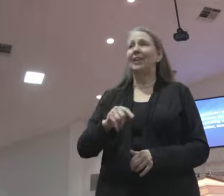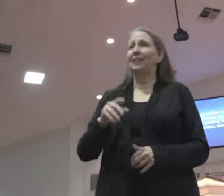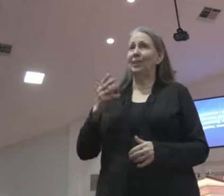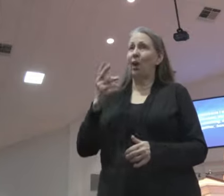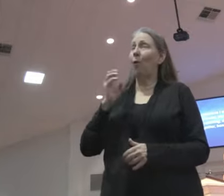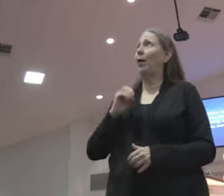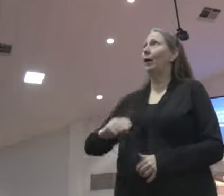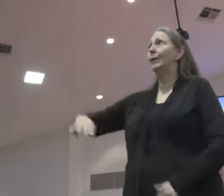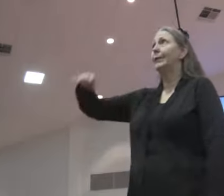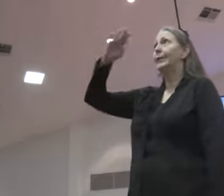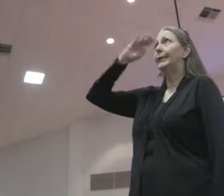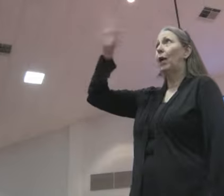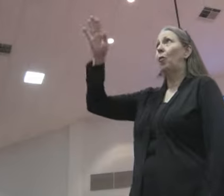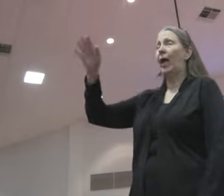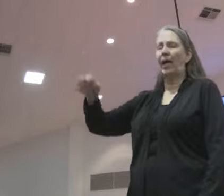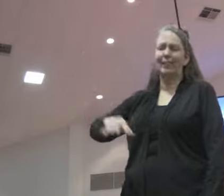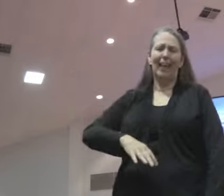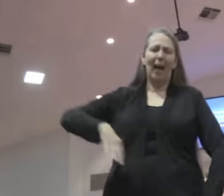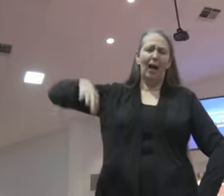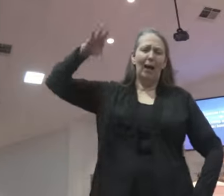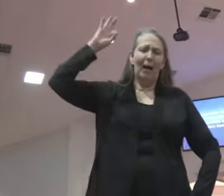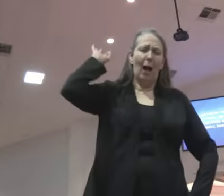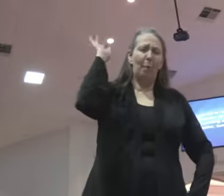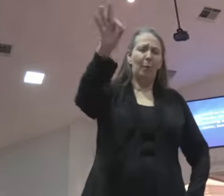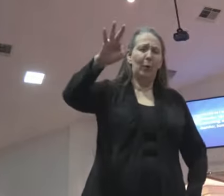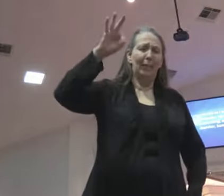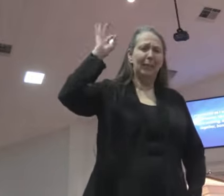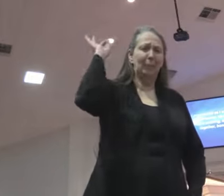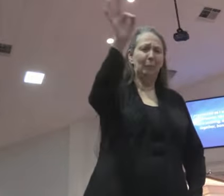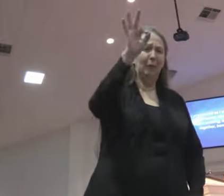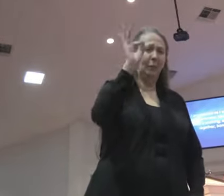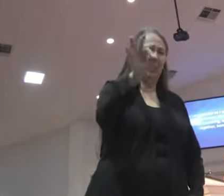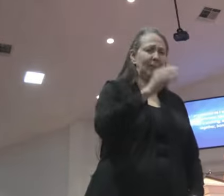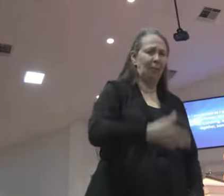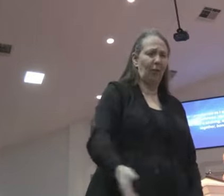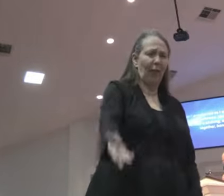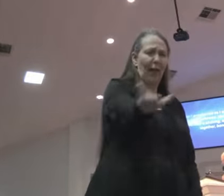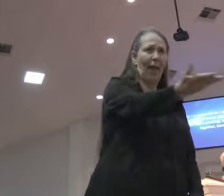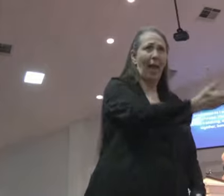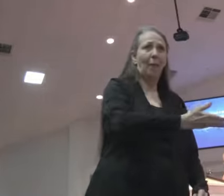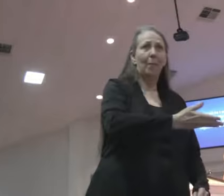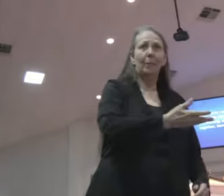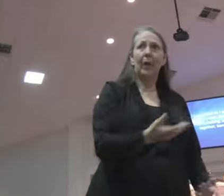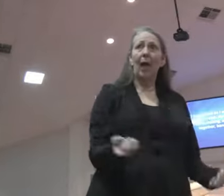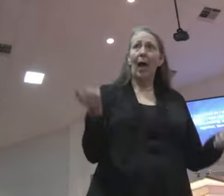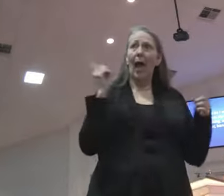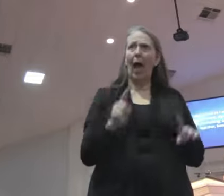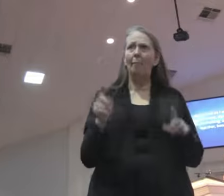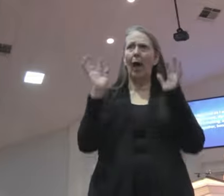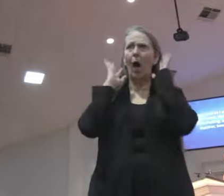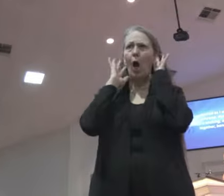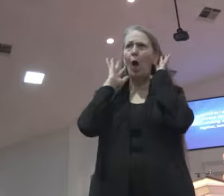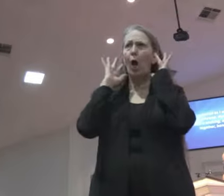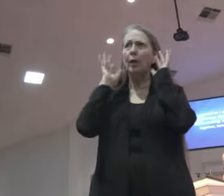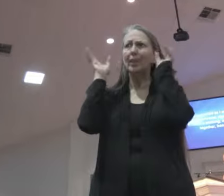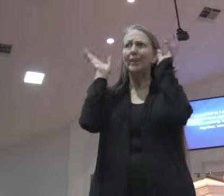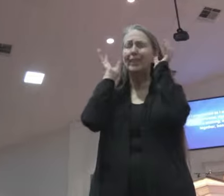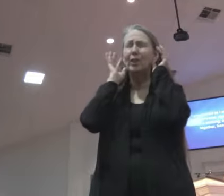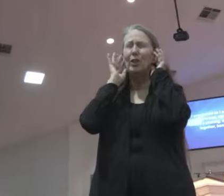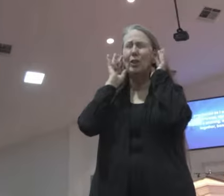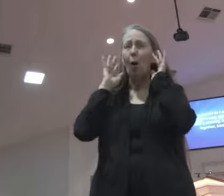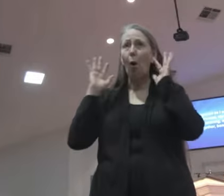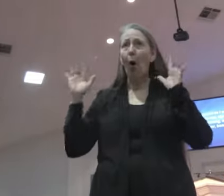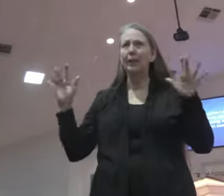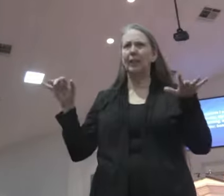prophesied as I was commanded. And as I prophesied, there was a noise, and behold, a